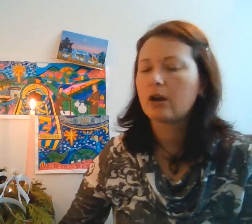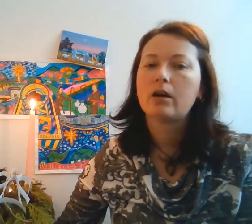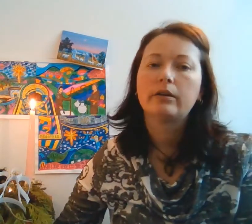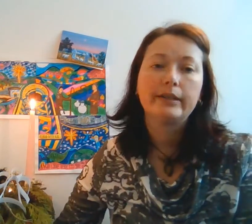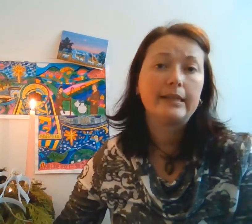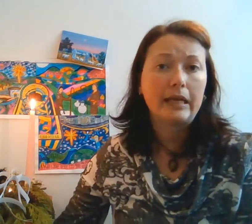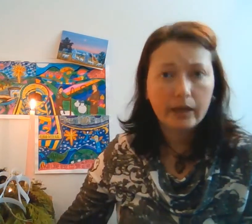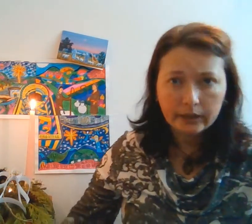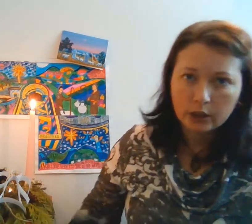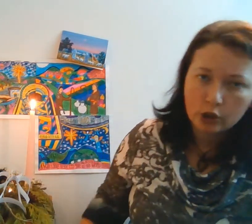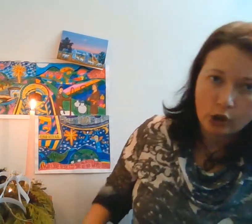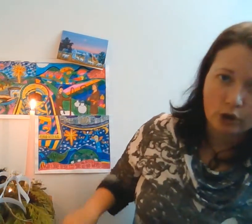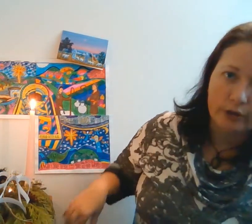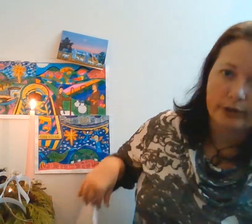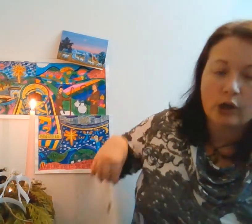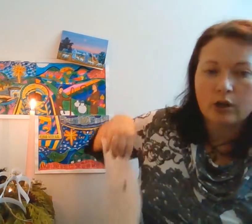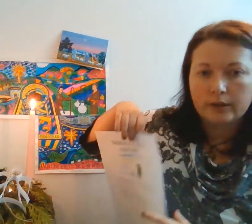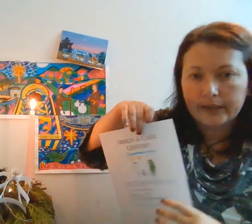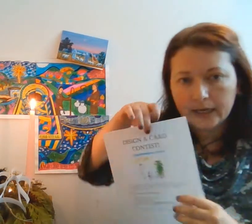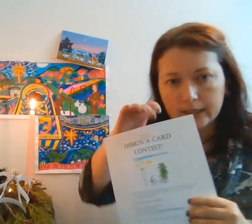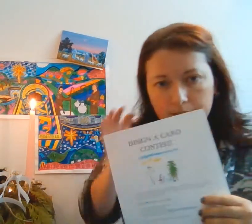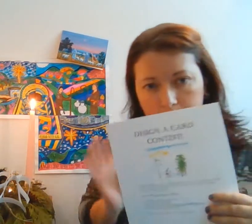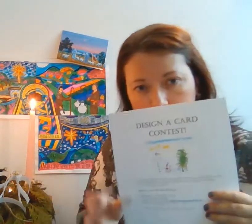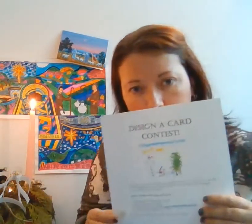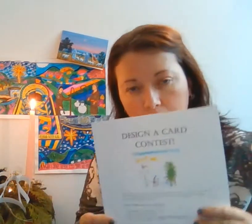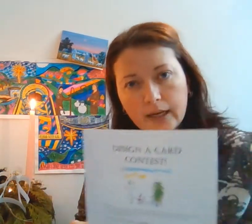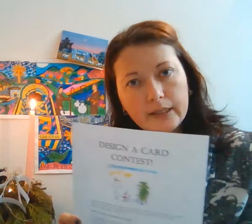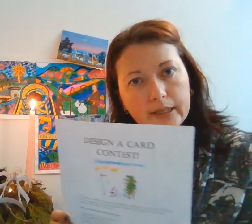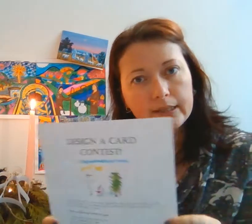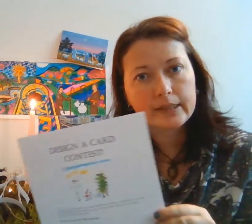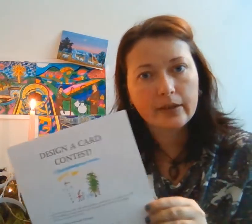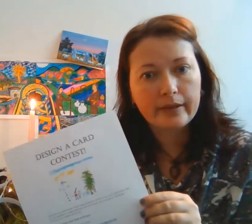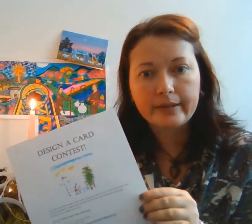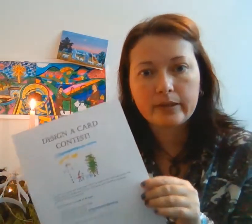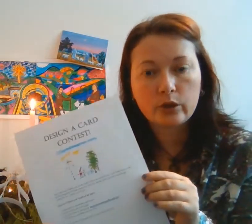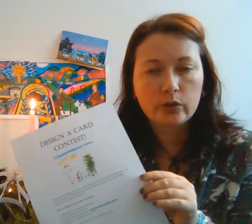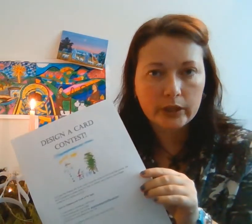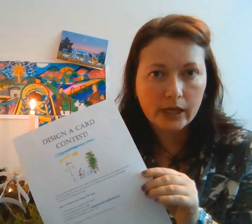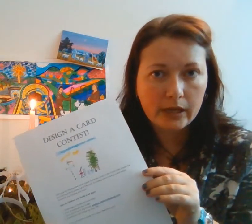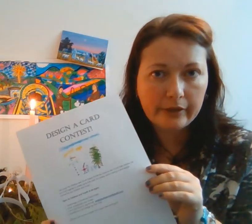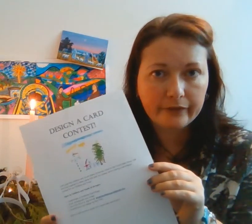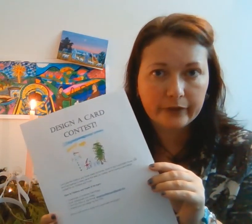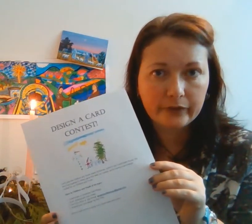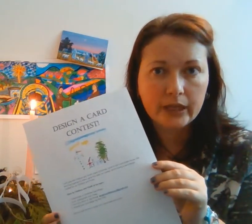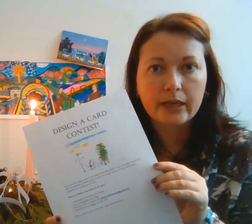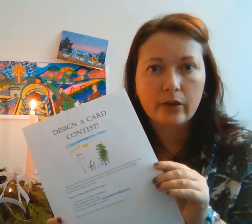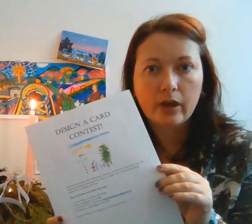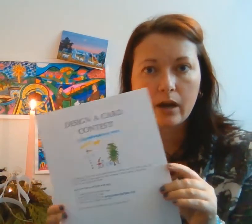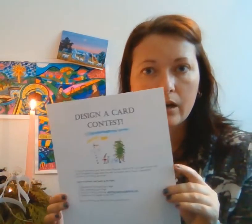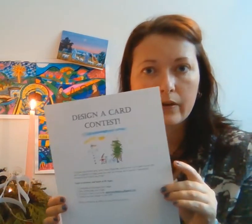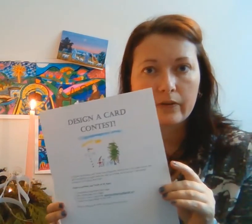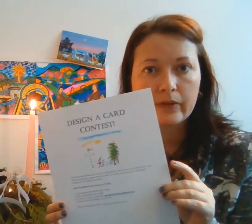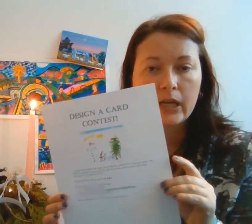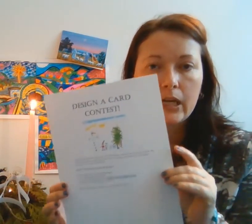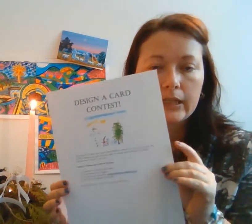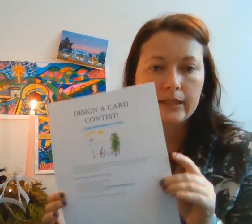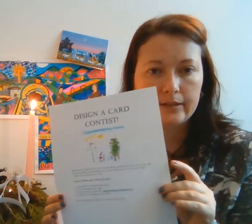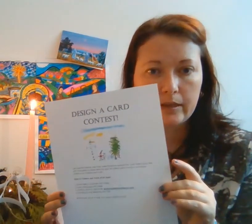our Design a Card contest deadline is this Tuesday, the 15th of